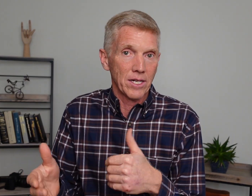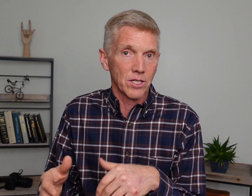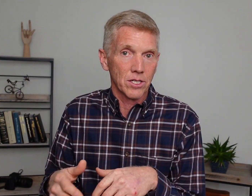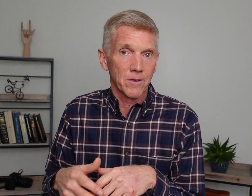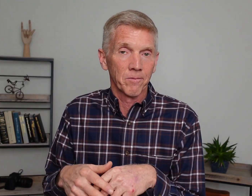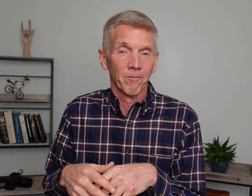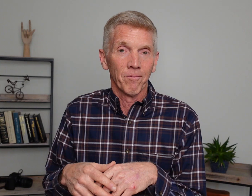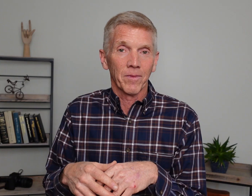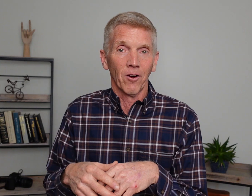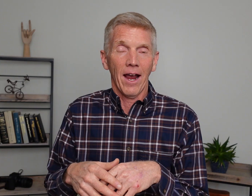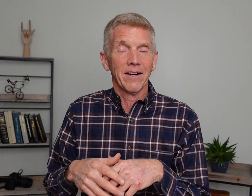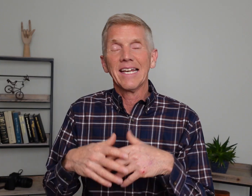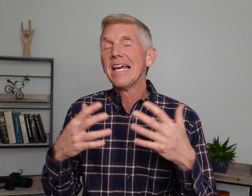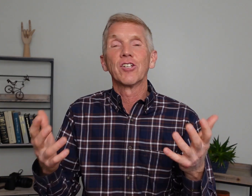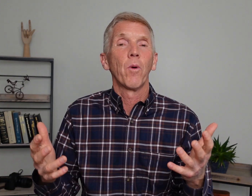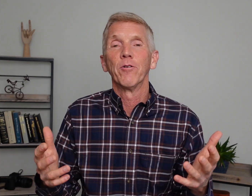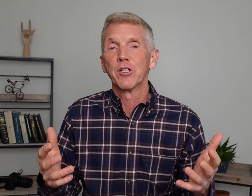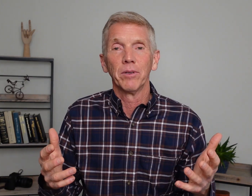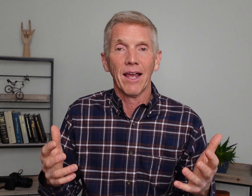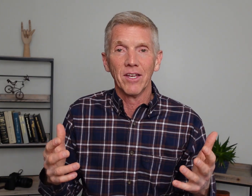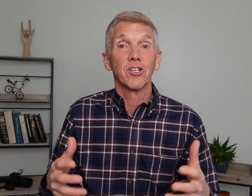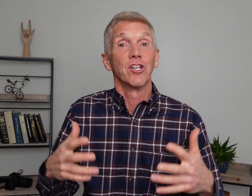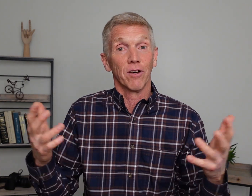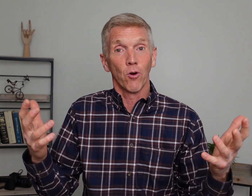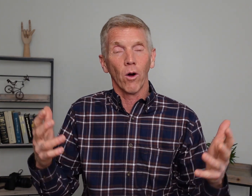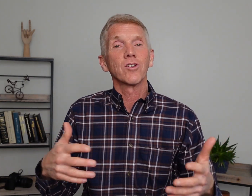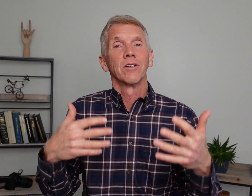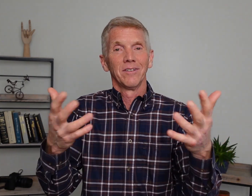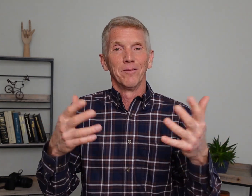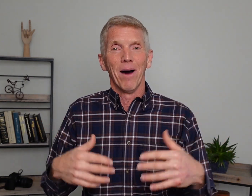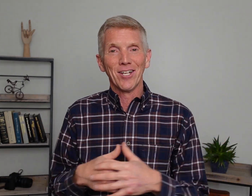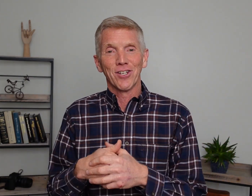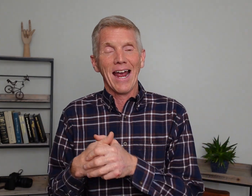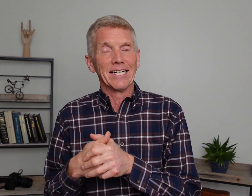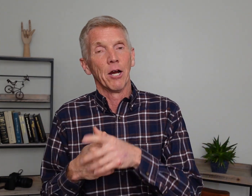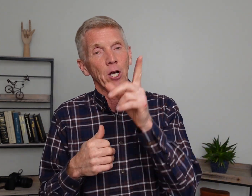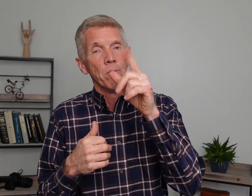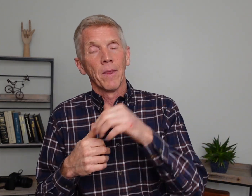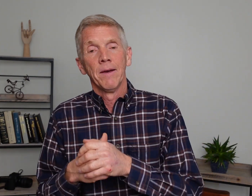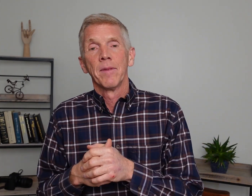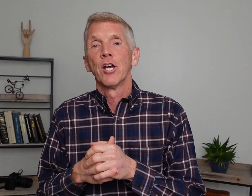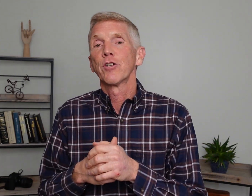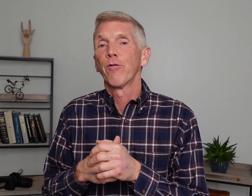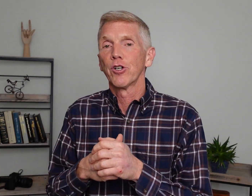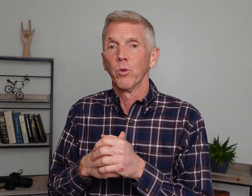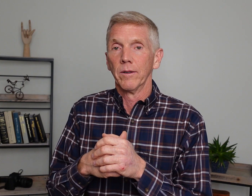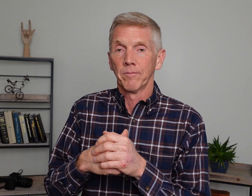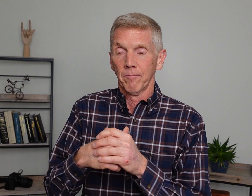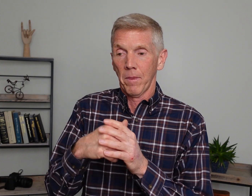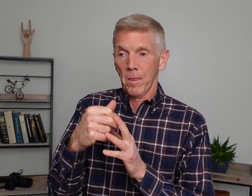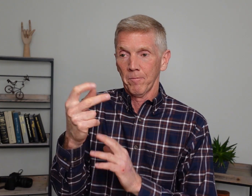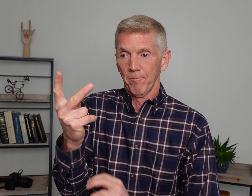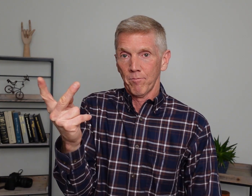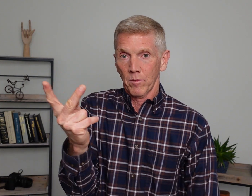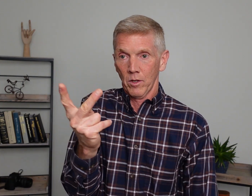basis. All right, easiest way to explain this is, of course, by signing. Here we go. Here's the first one.